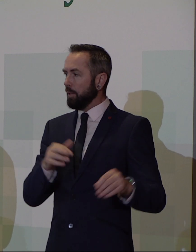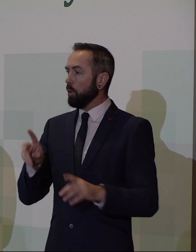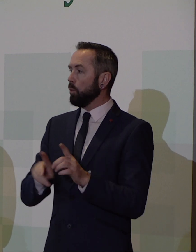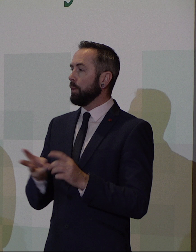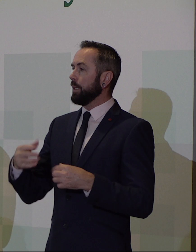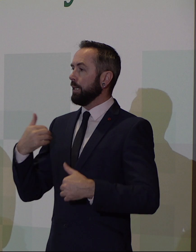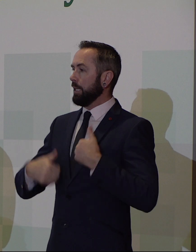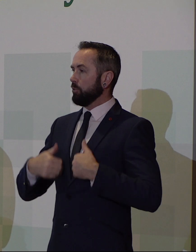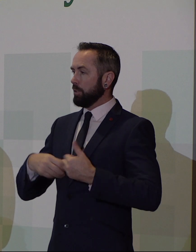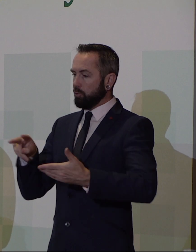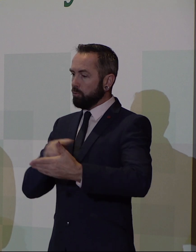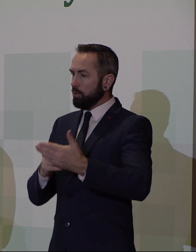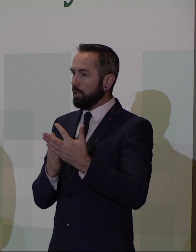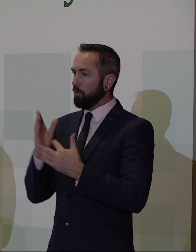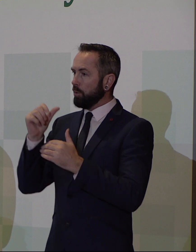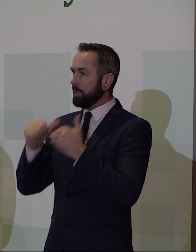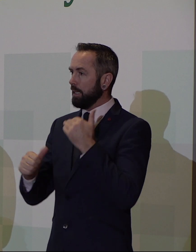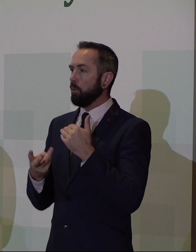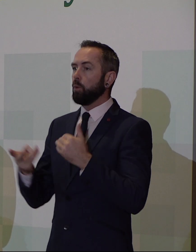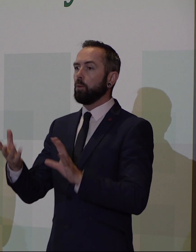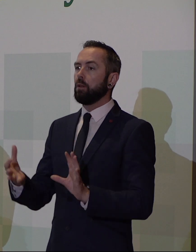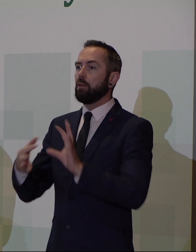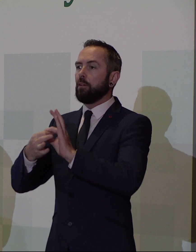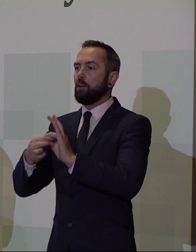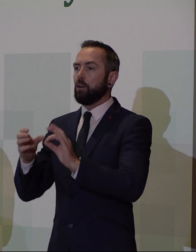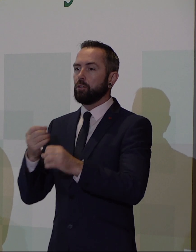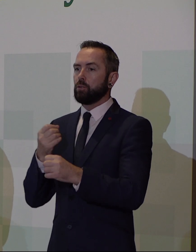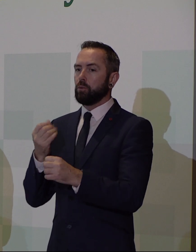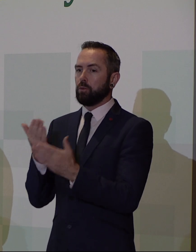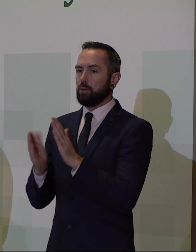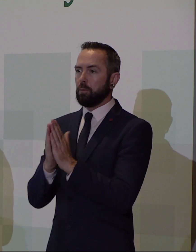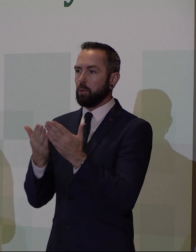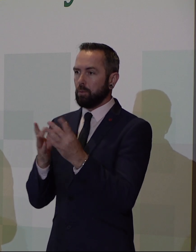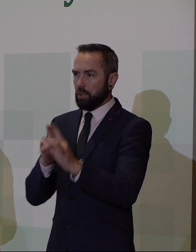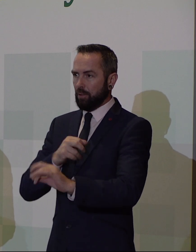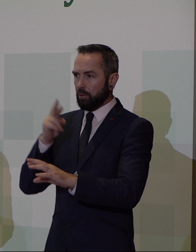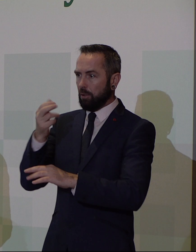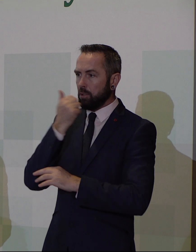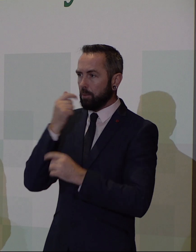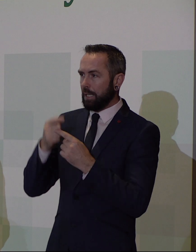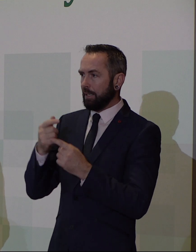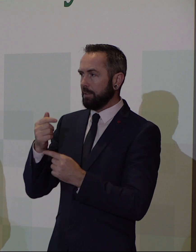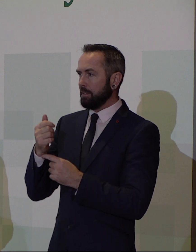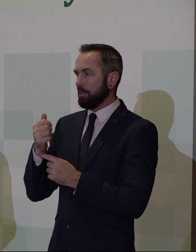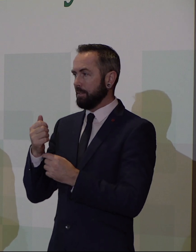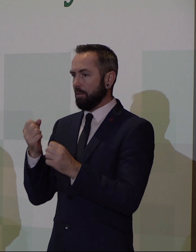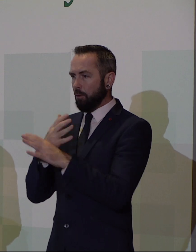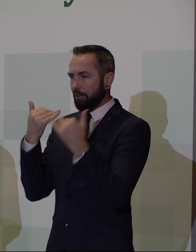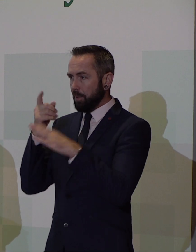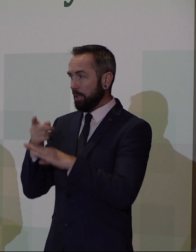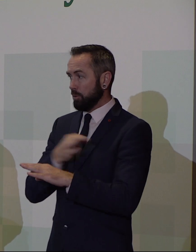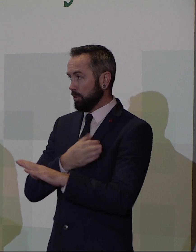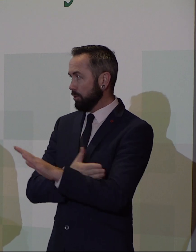we'll be referring throughout our discussions to wanting to have the right statistics and the right figures. So you've given us a very good start. Thank you very